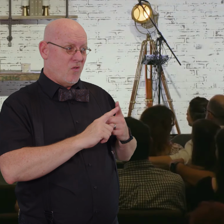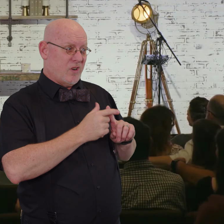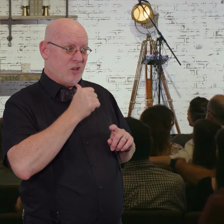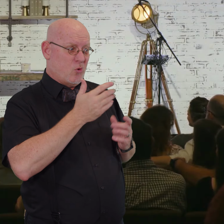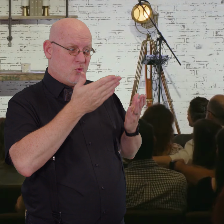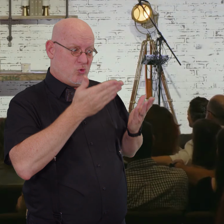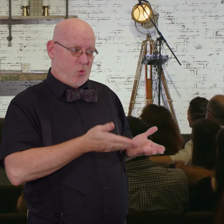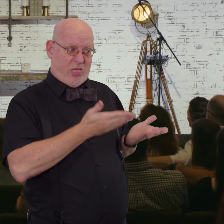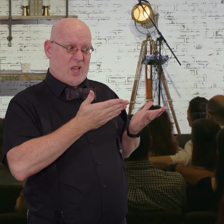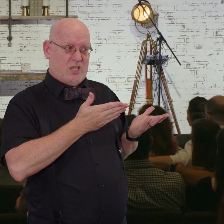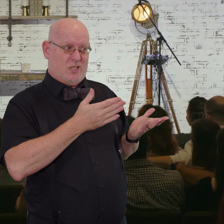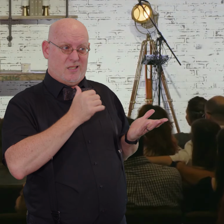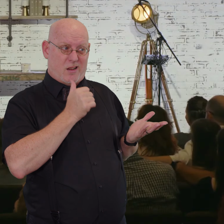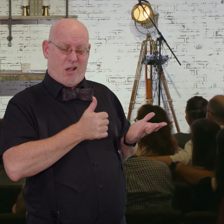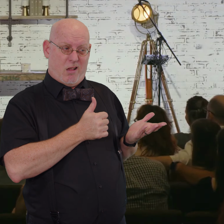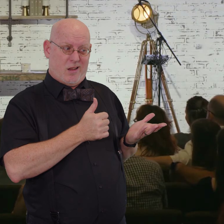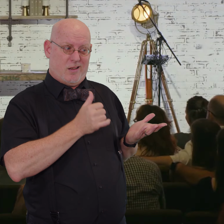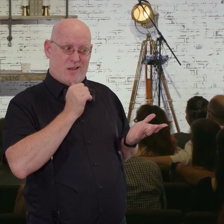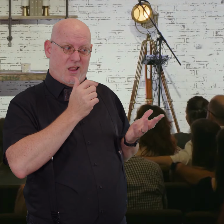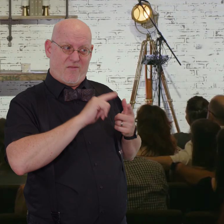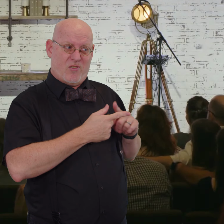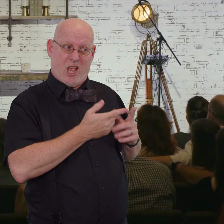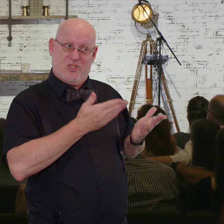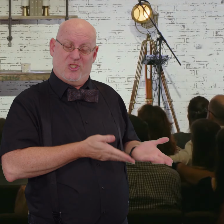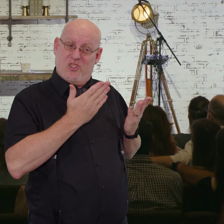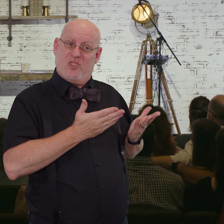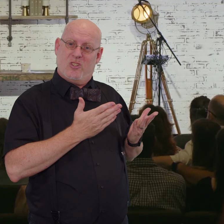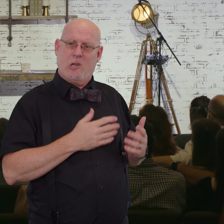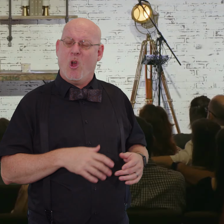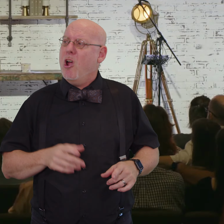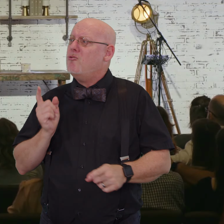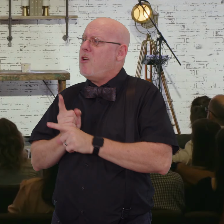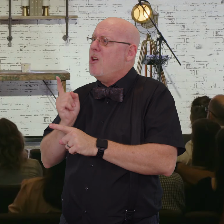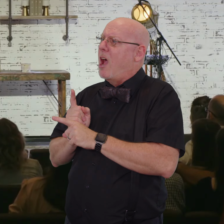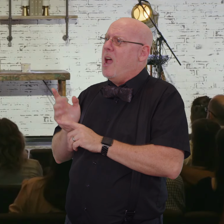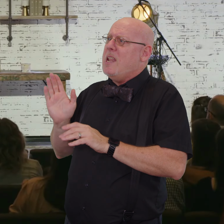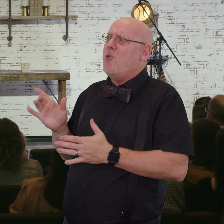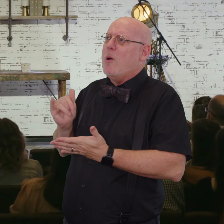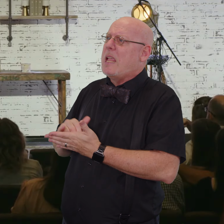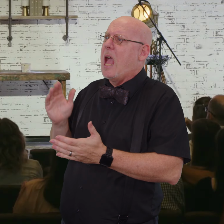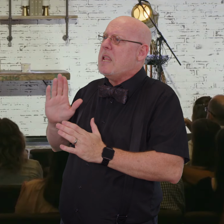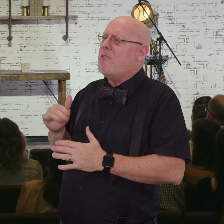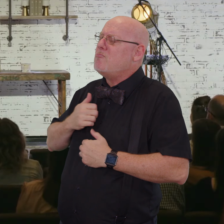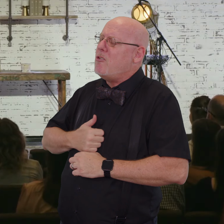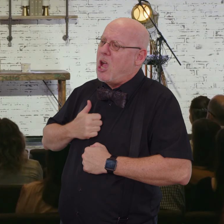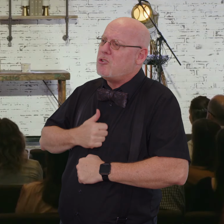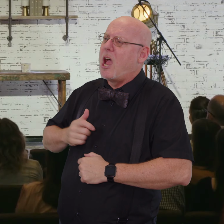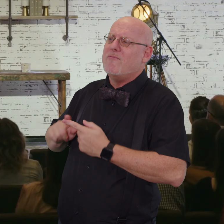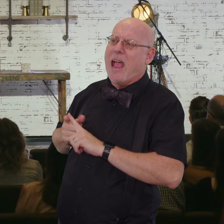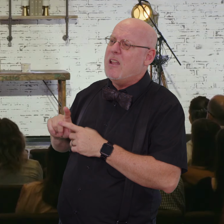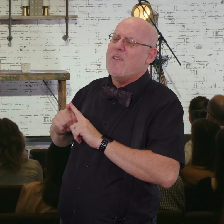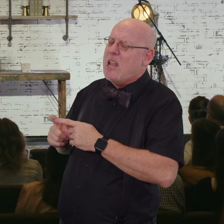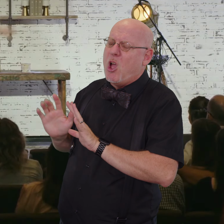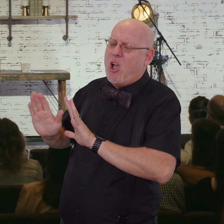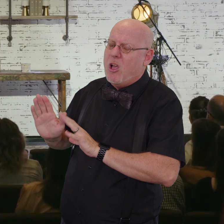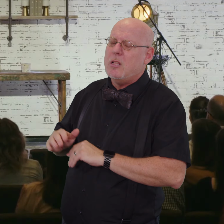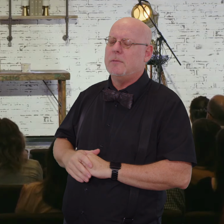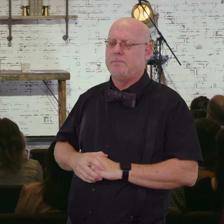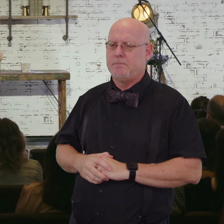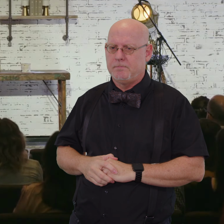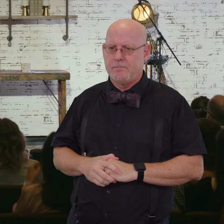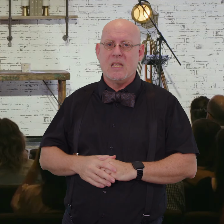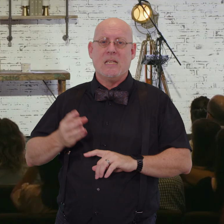friends don't do this like that's not what friends do I'm like you're right I'll never never do it again I'm so sorry like we'll just be friends